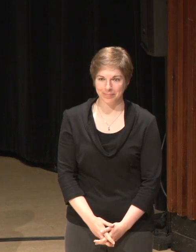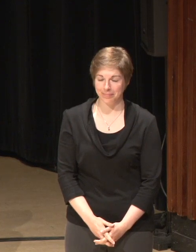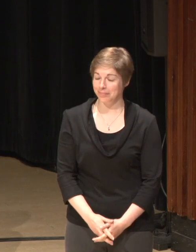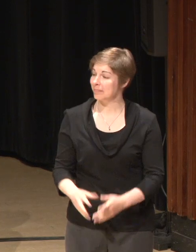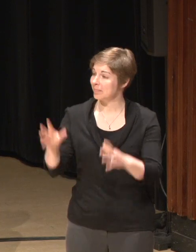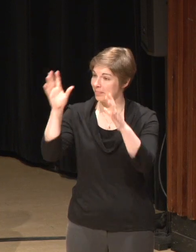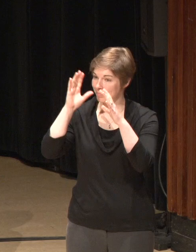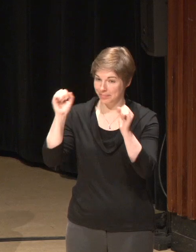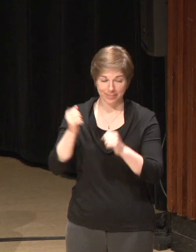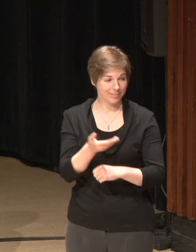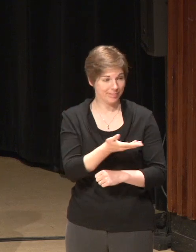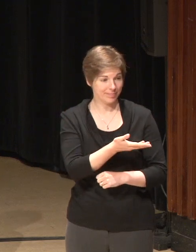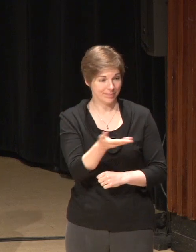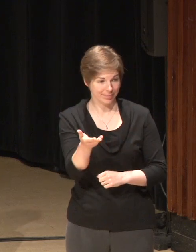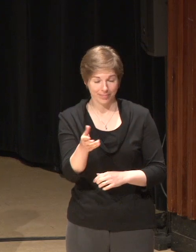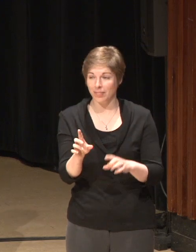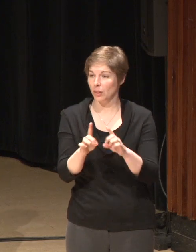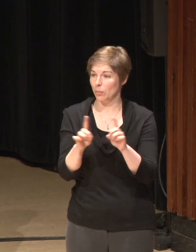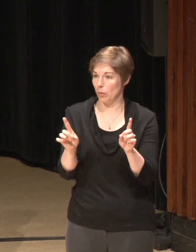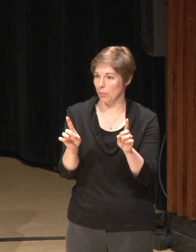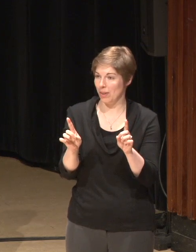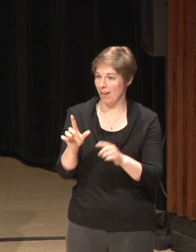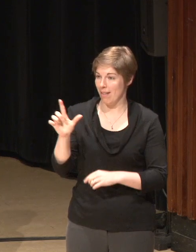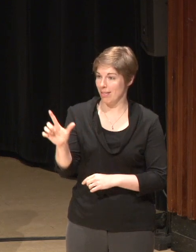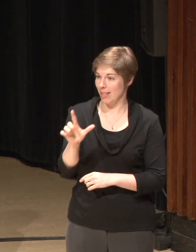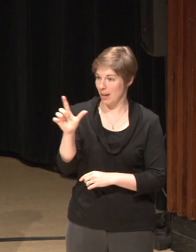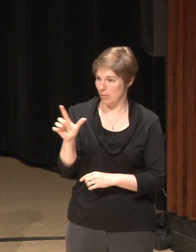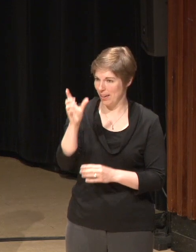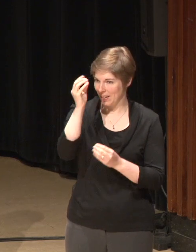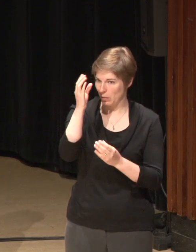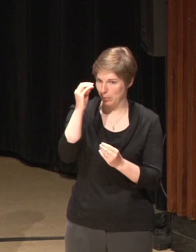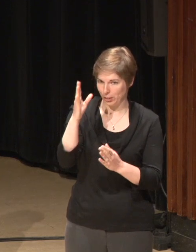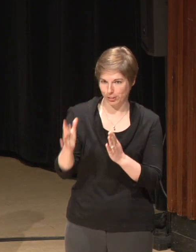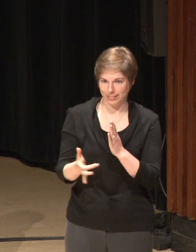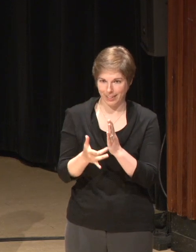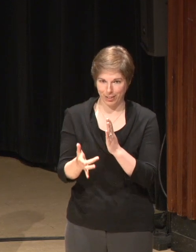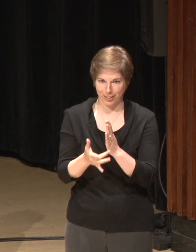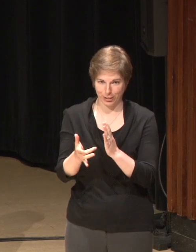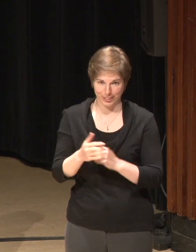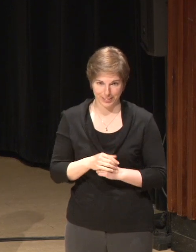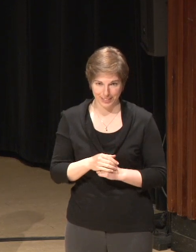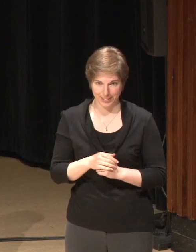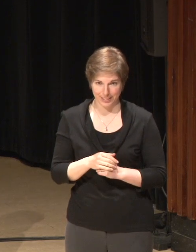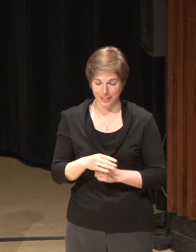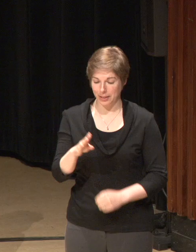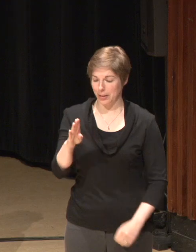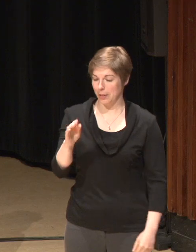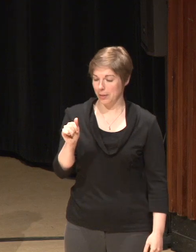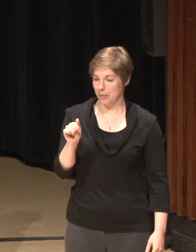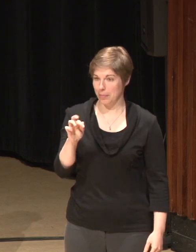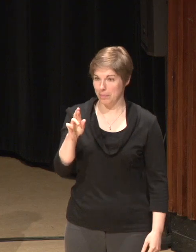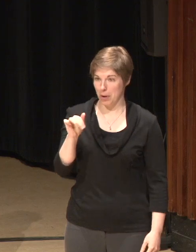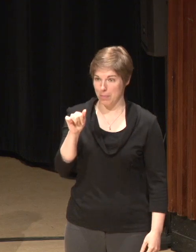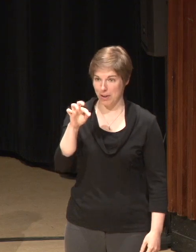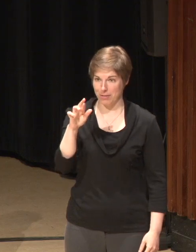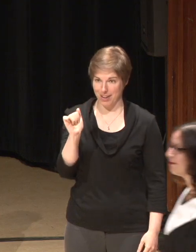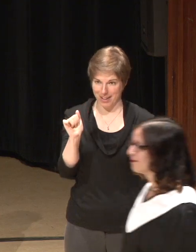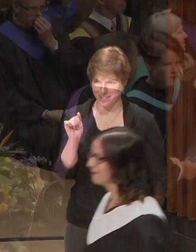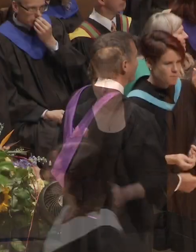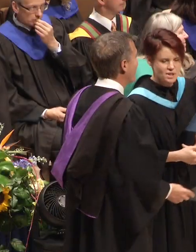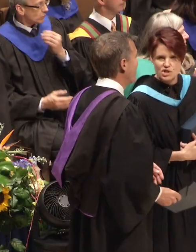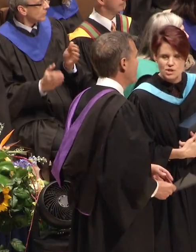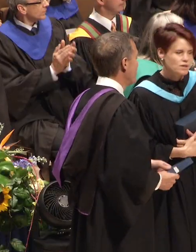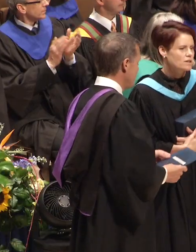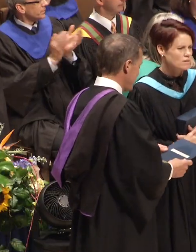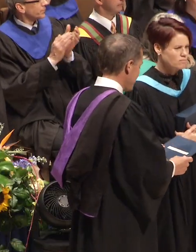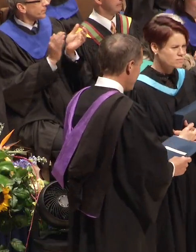Mr. President, the candidates for the Diploma in Library and Information Technology. Barbara Axamitis.